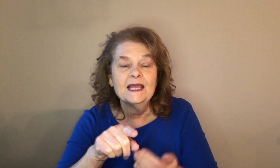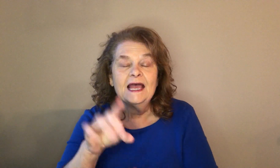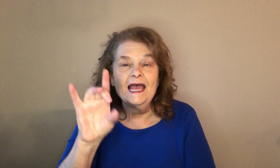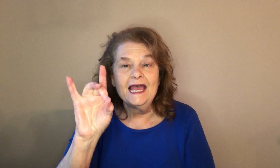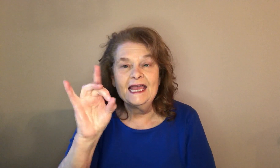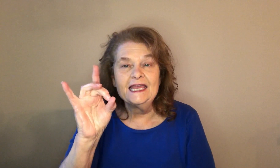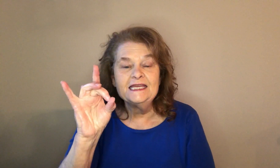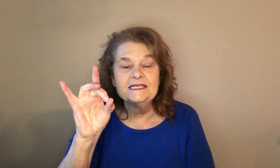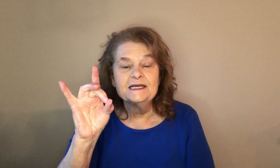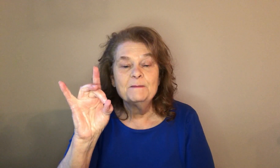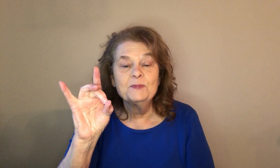8%.